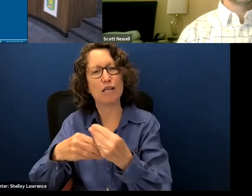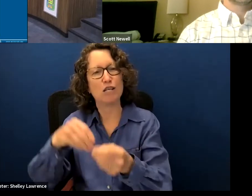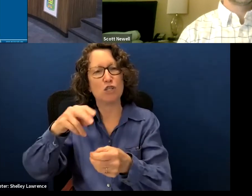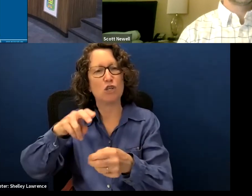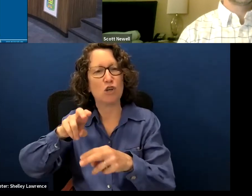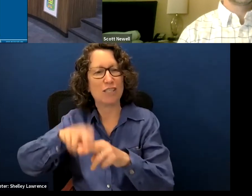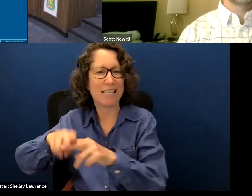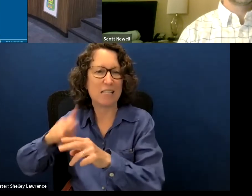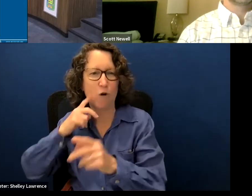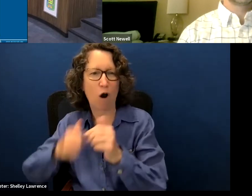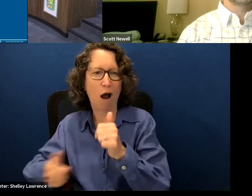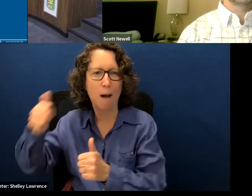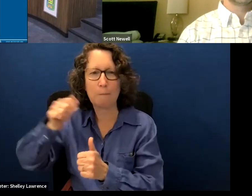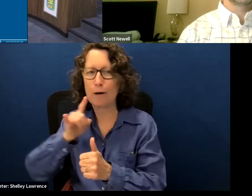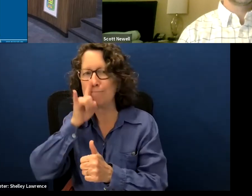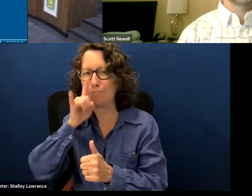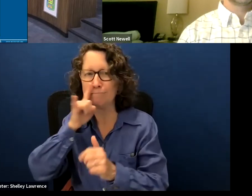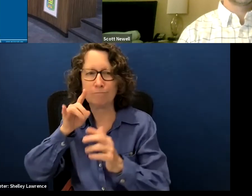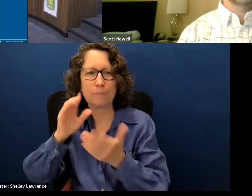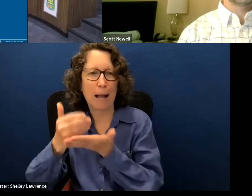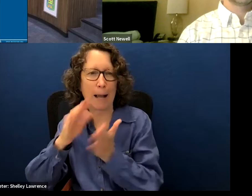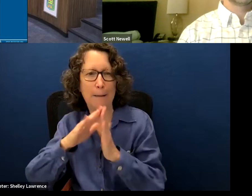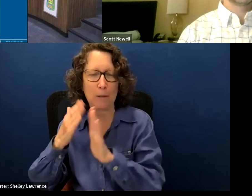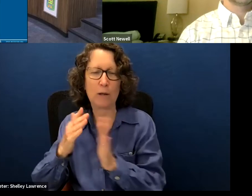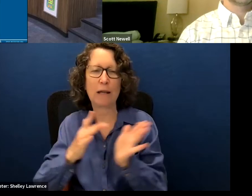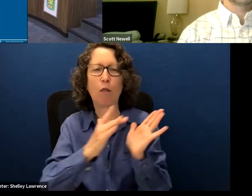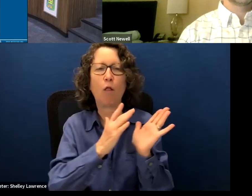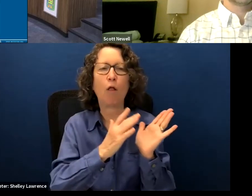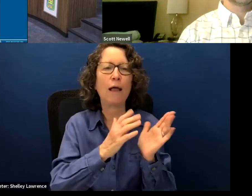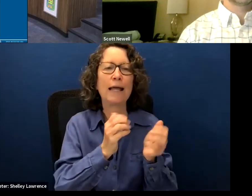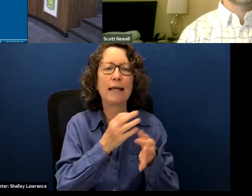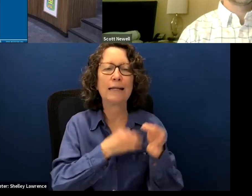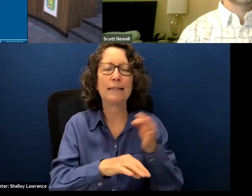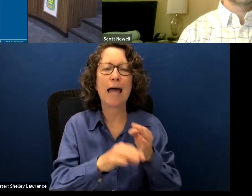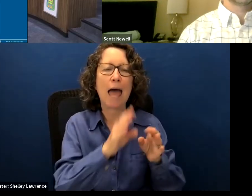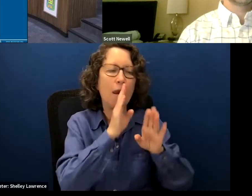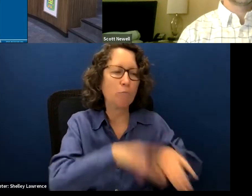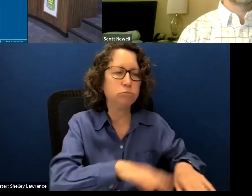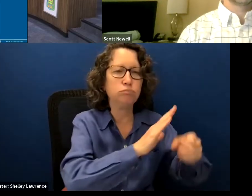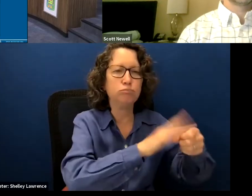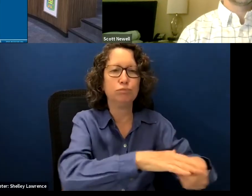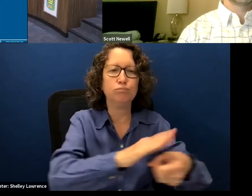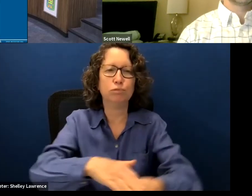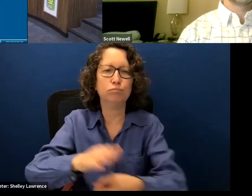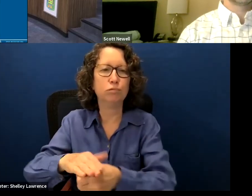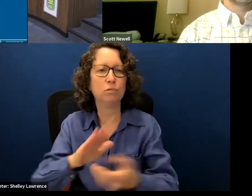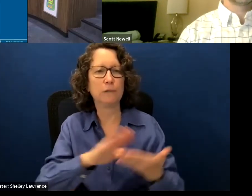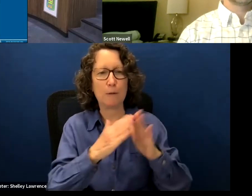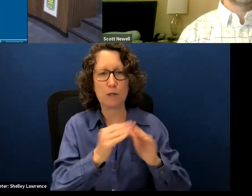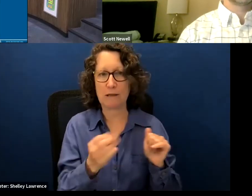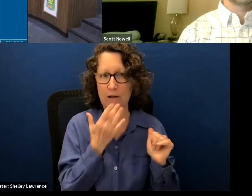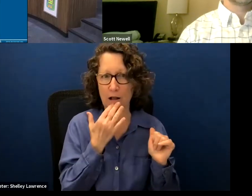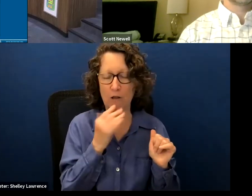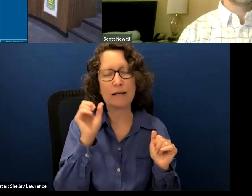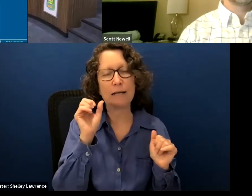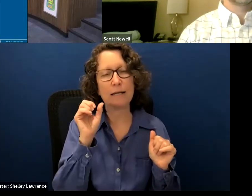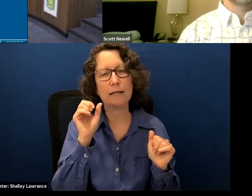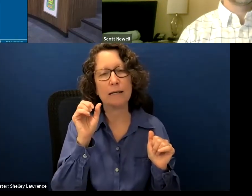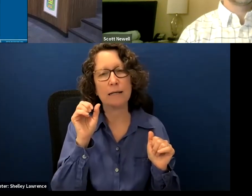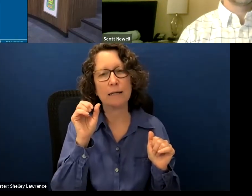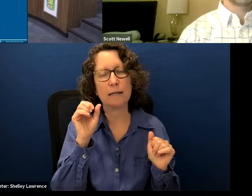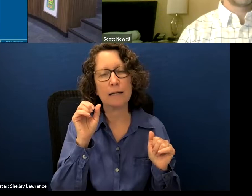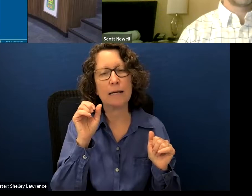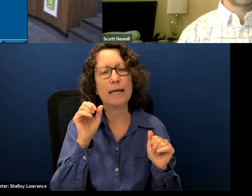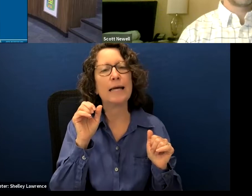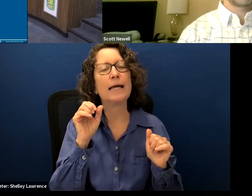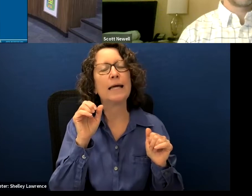for upper class and wealthy communities at the expense of silencing the voices of communities of color. Yes, more representation, but not